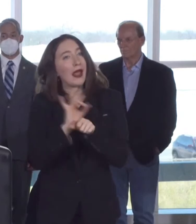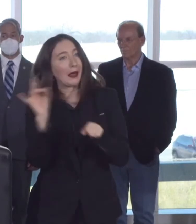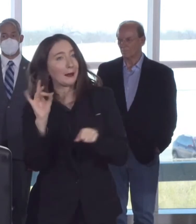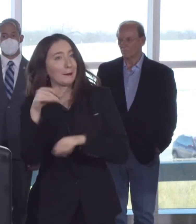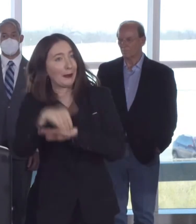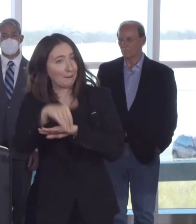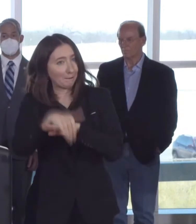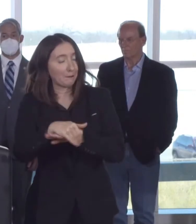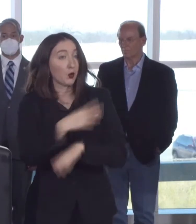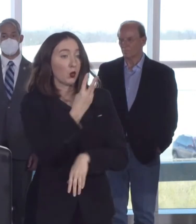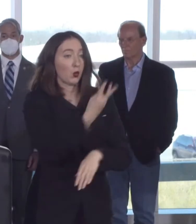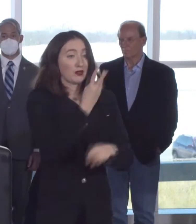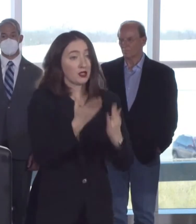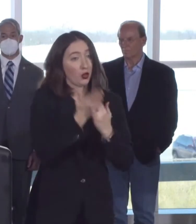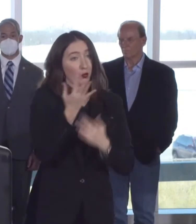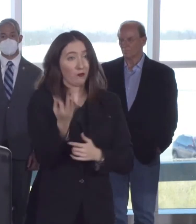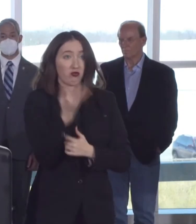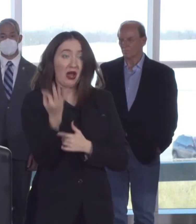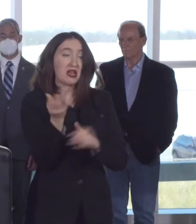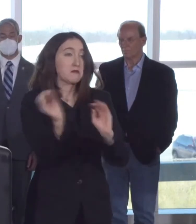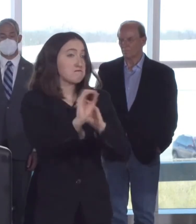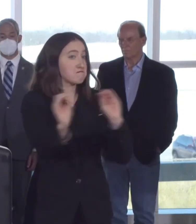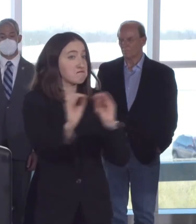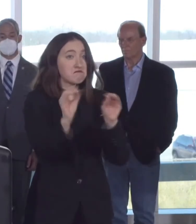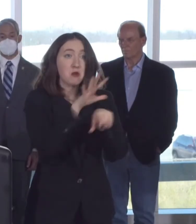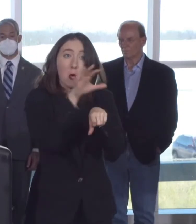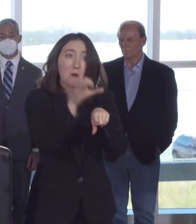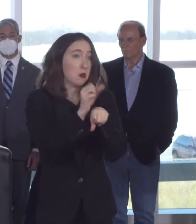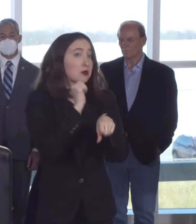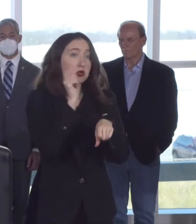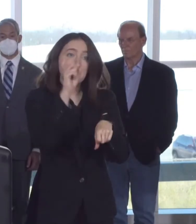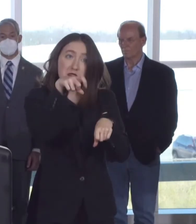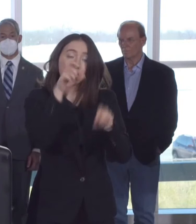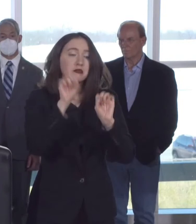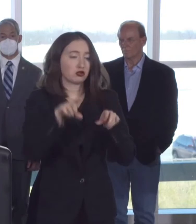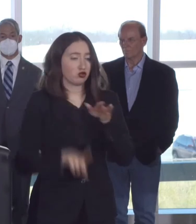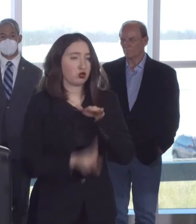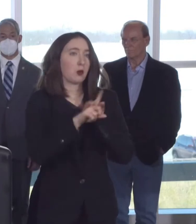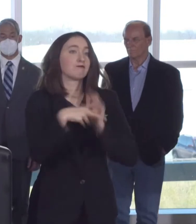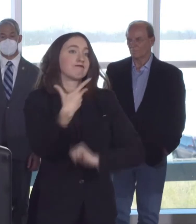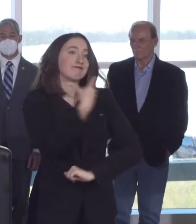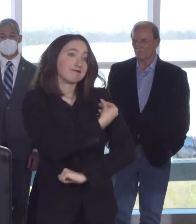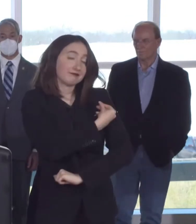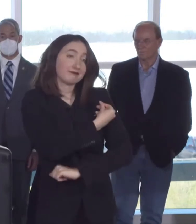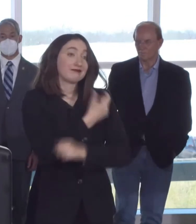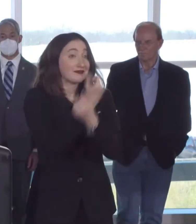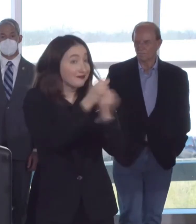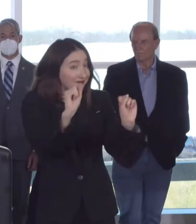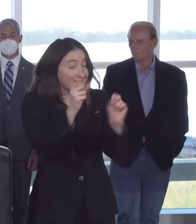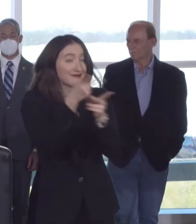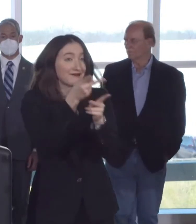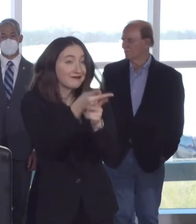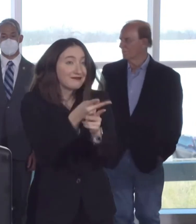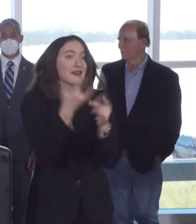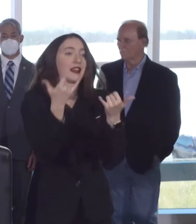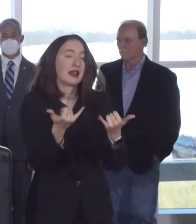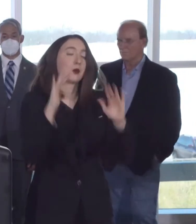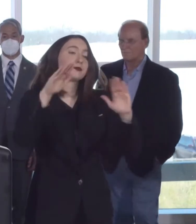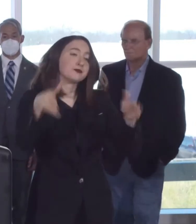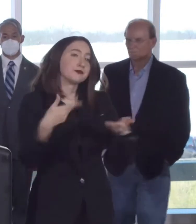through Fridays. No appointment needed to get vaccinated. Again, be safe, be well. And now I'm going to introduce our medical director, Dr. Jinder